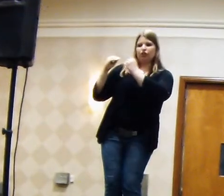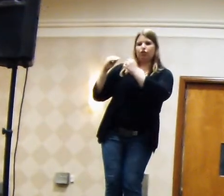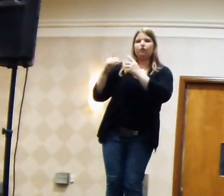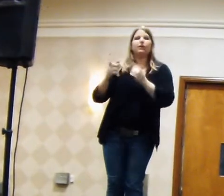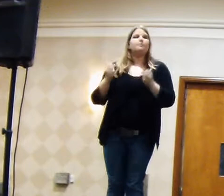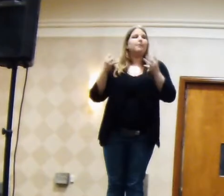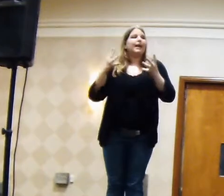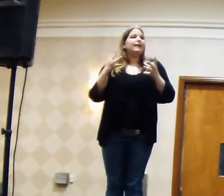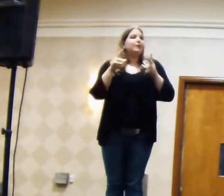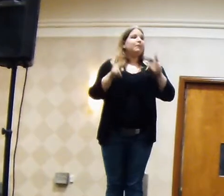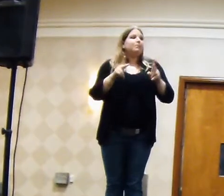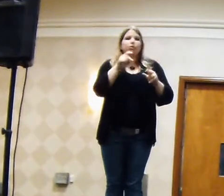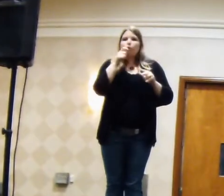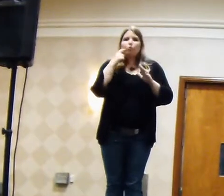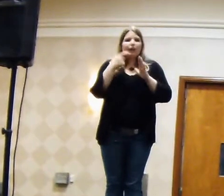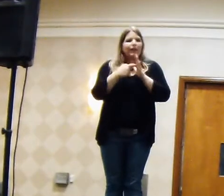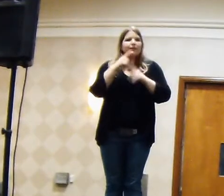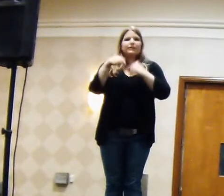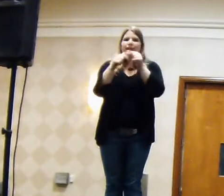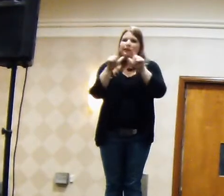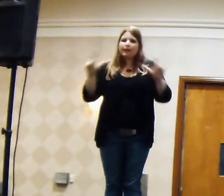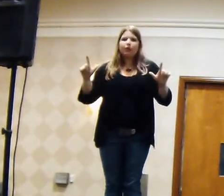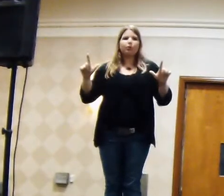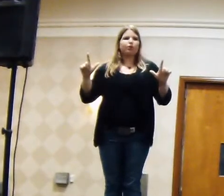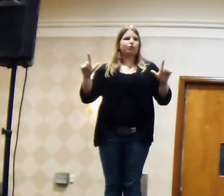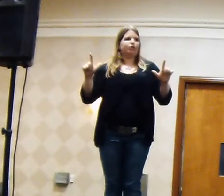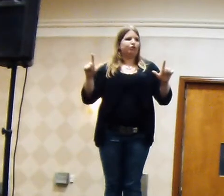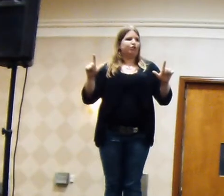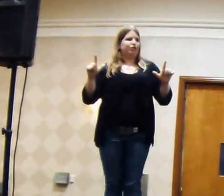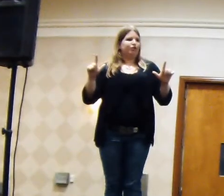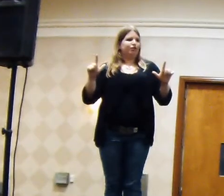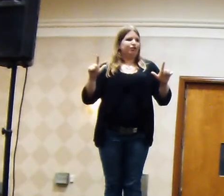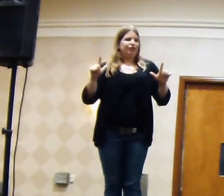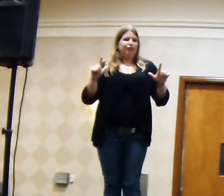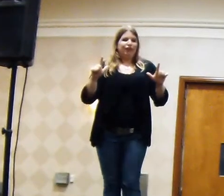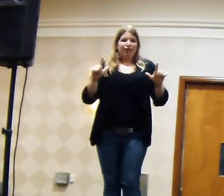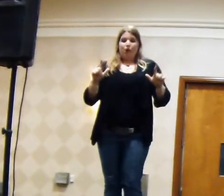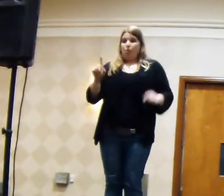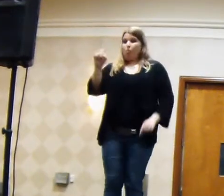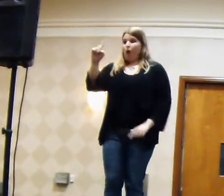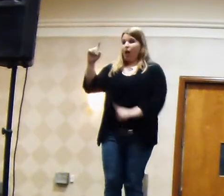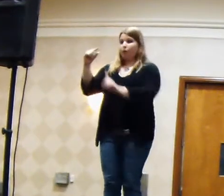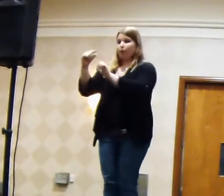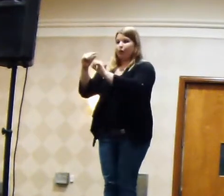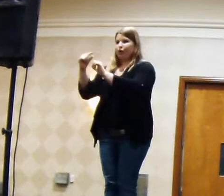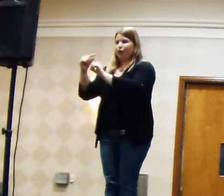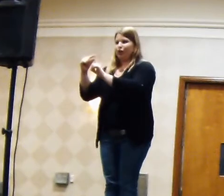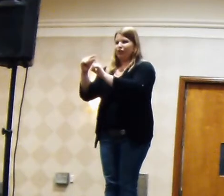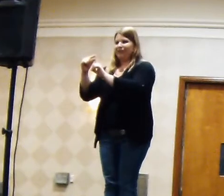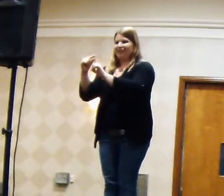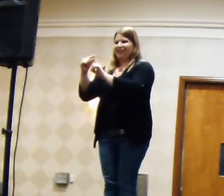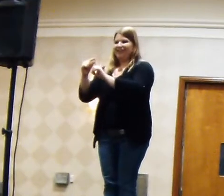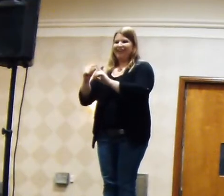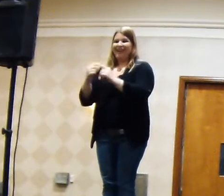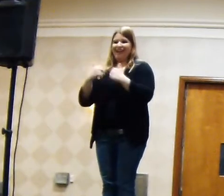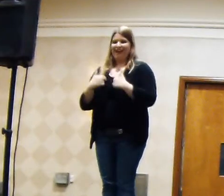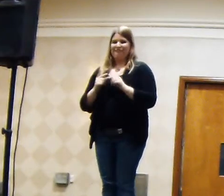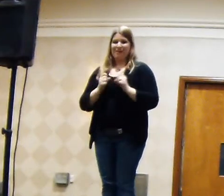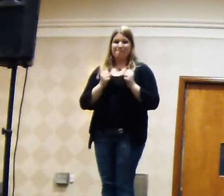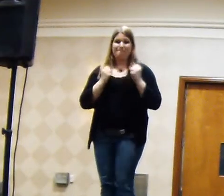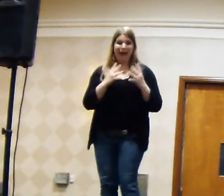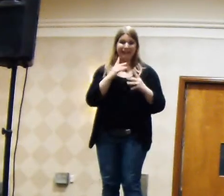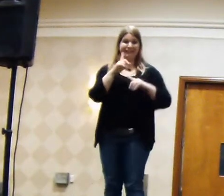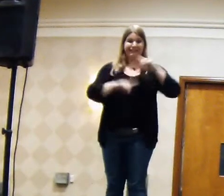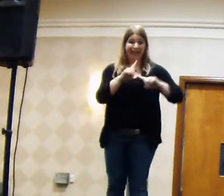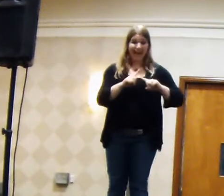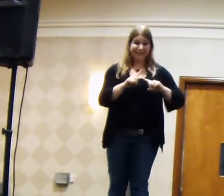don't realize, sign language there's many different ways to say the same thing. I always try to find the one that hurts my hands